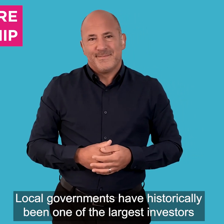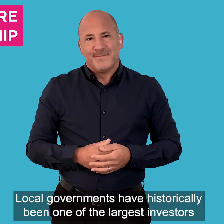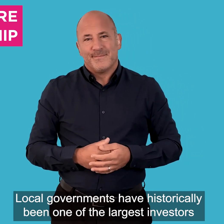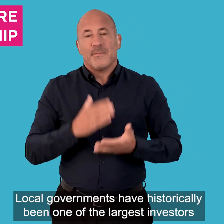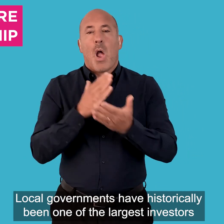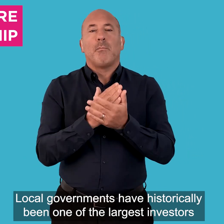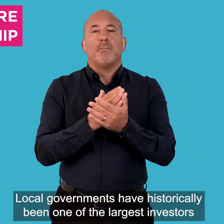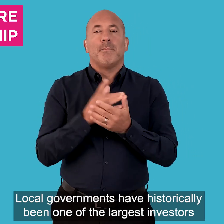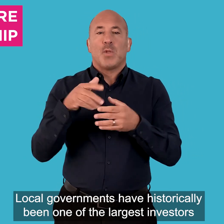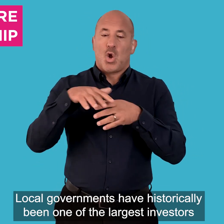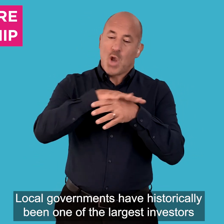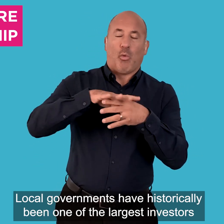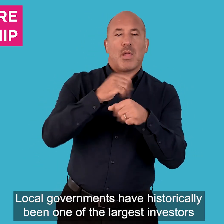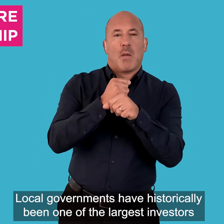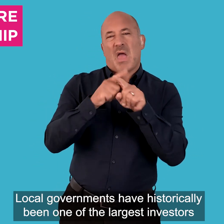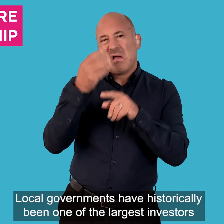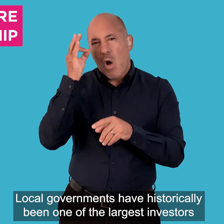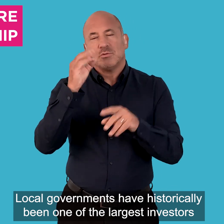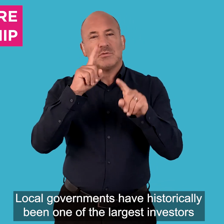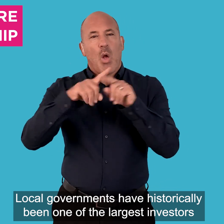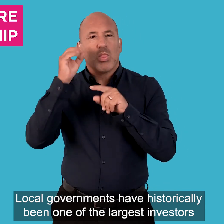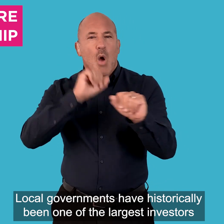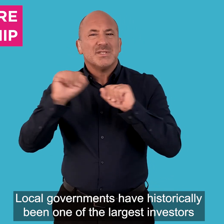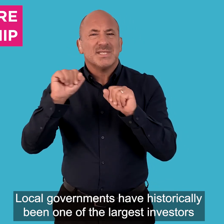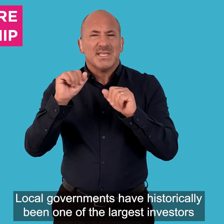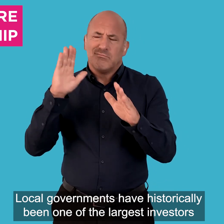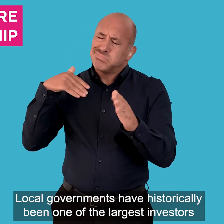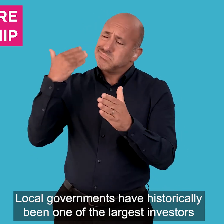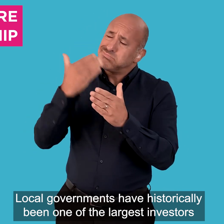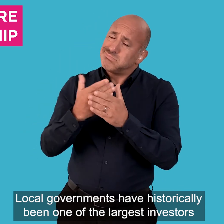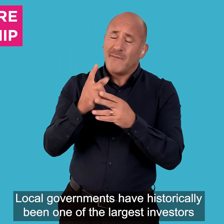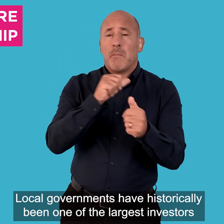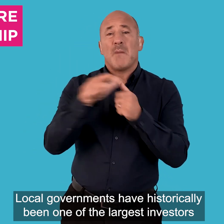Local governments have historically been one of the largest investors